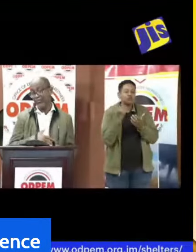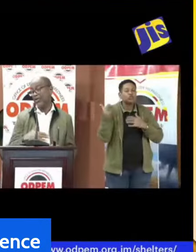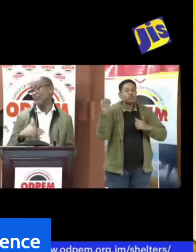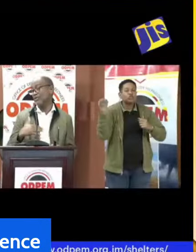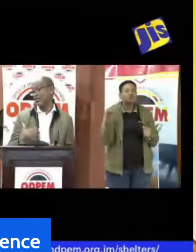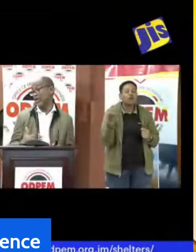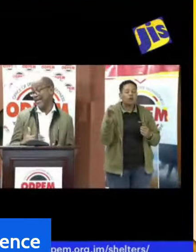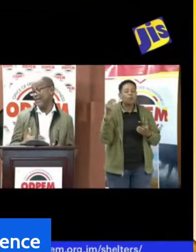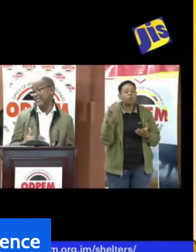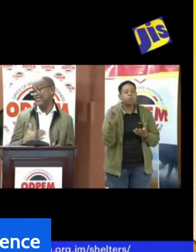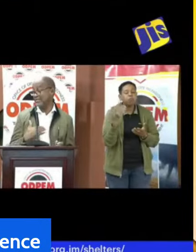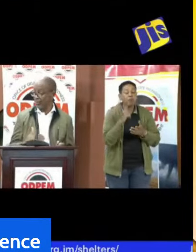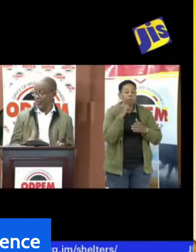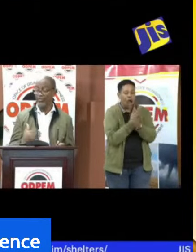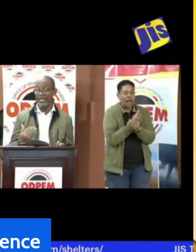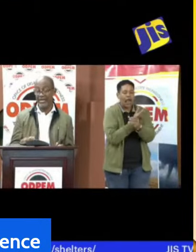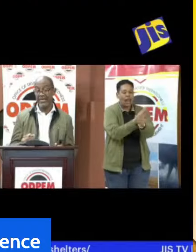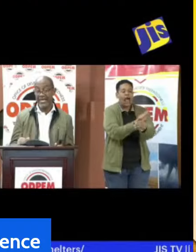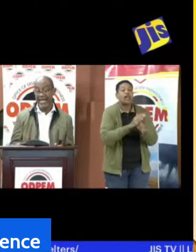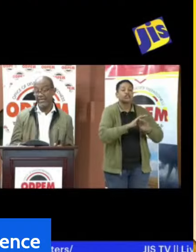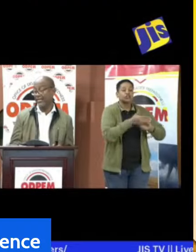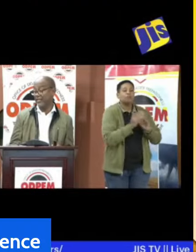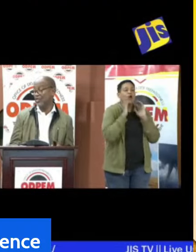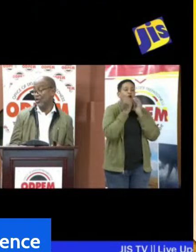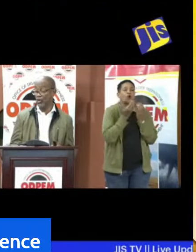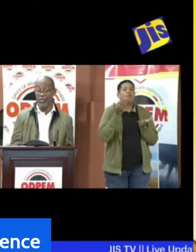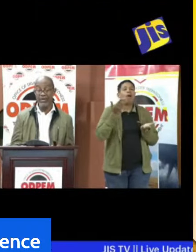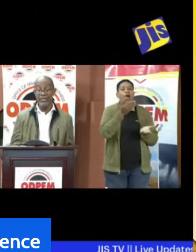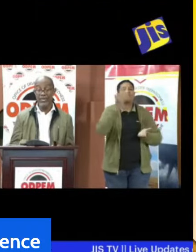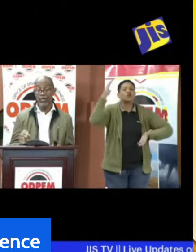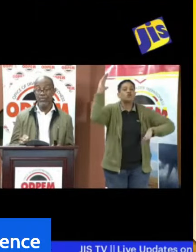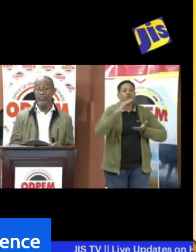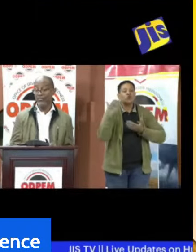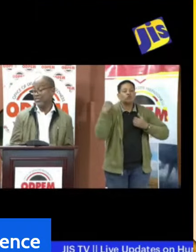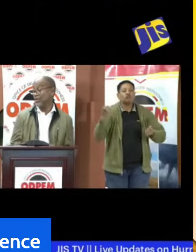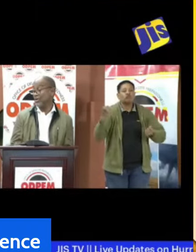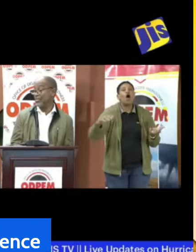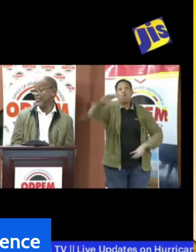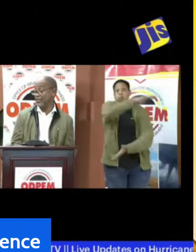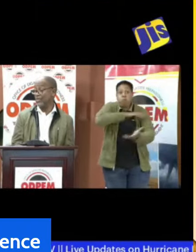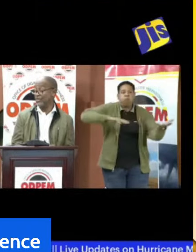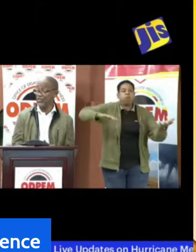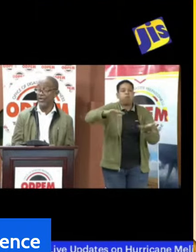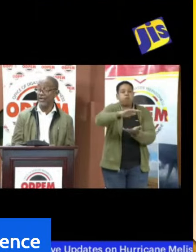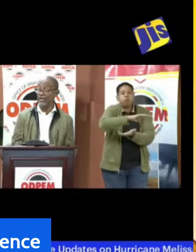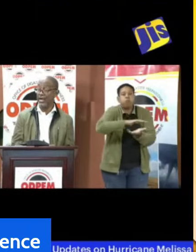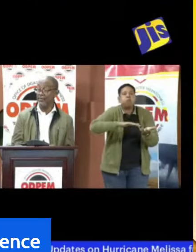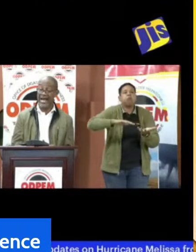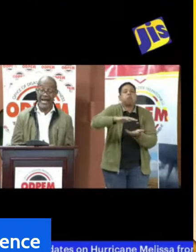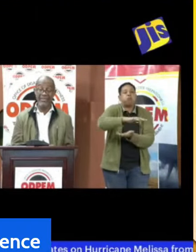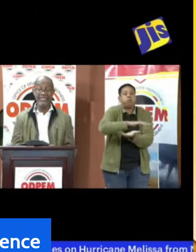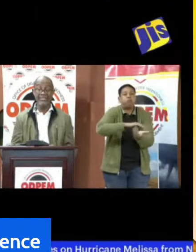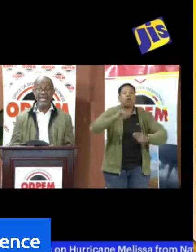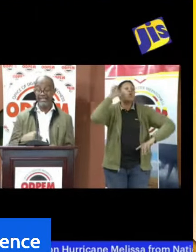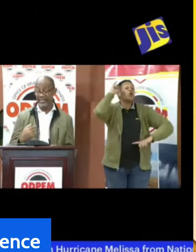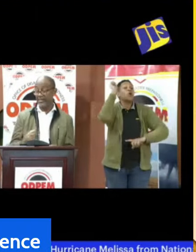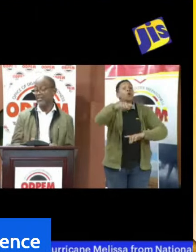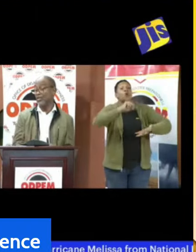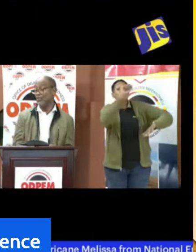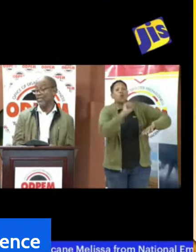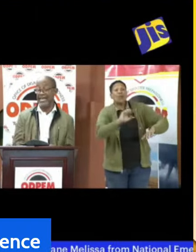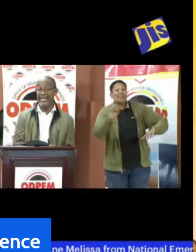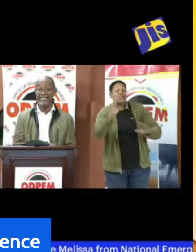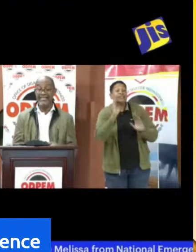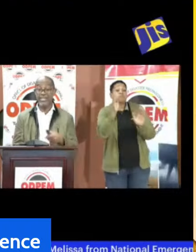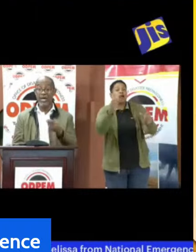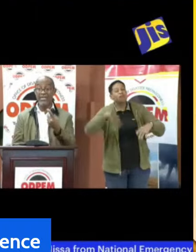by moving over the two land masses, both Jamaica and eastern Cuba. But it will move over southeastern Bahamas and then continue